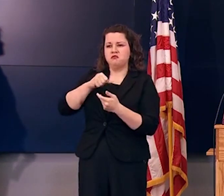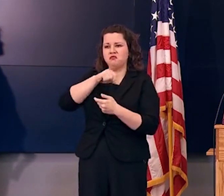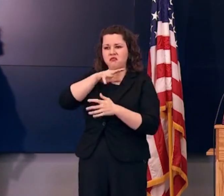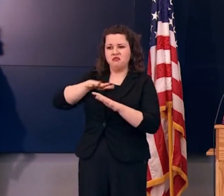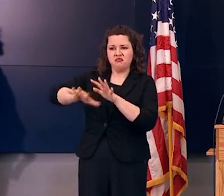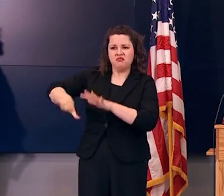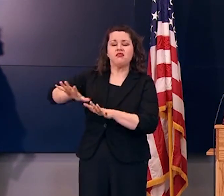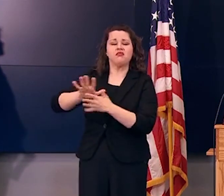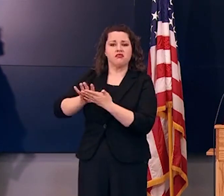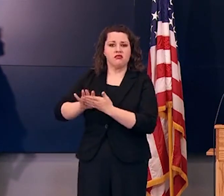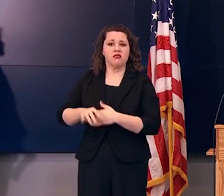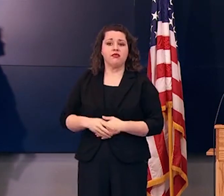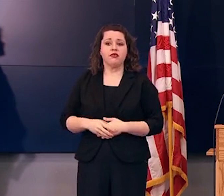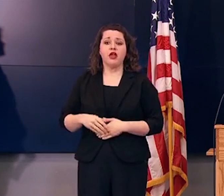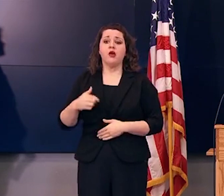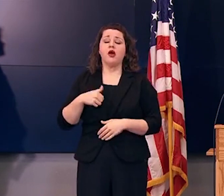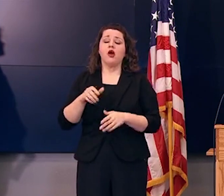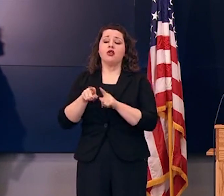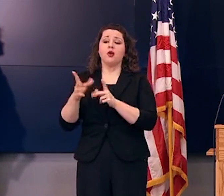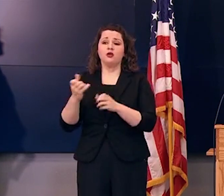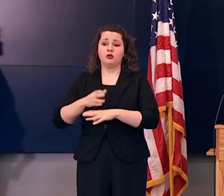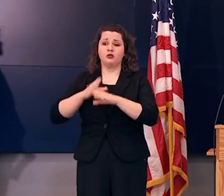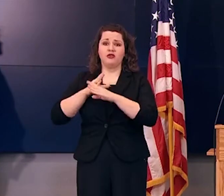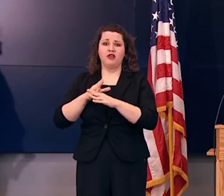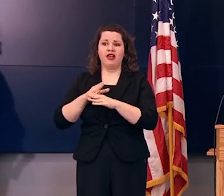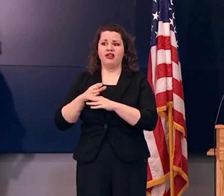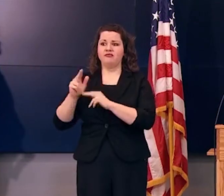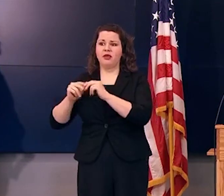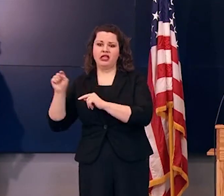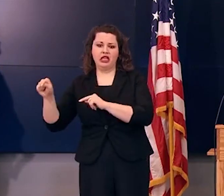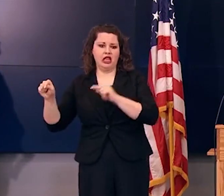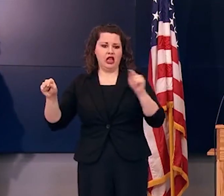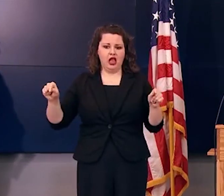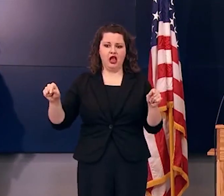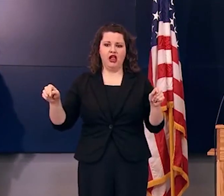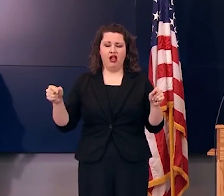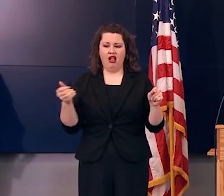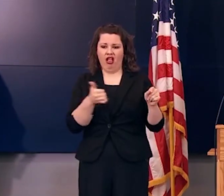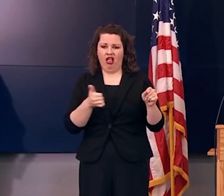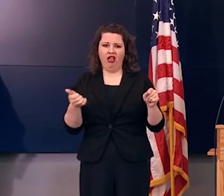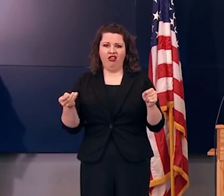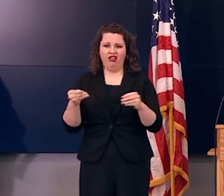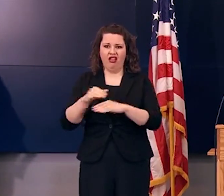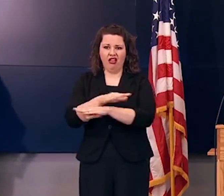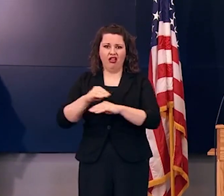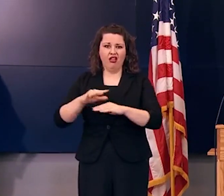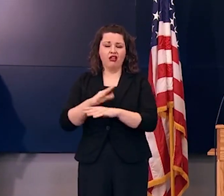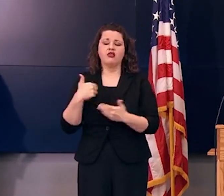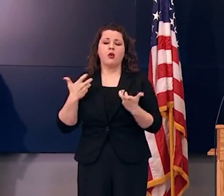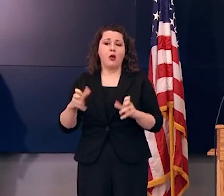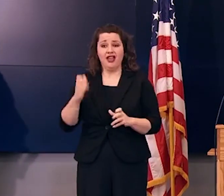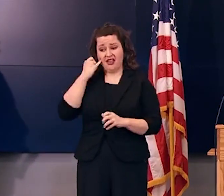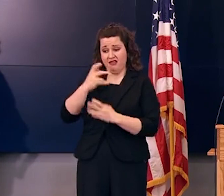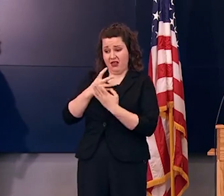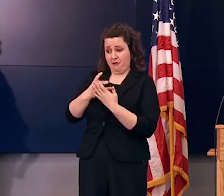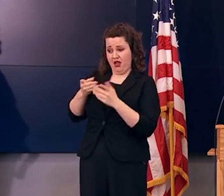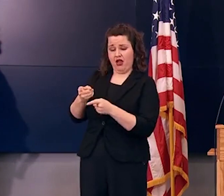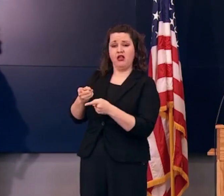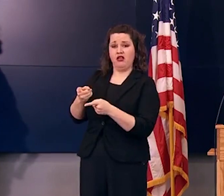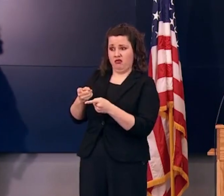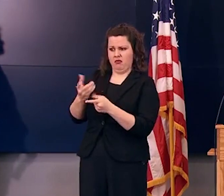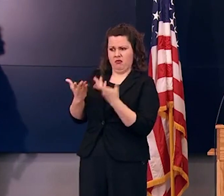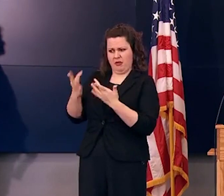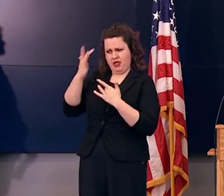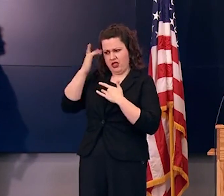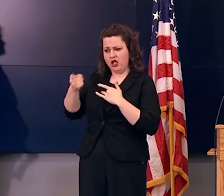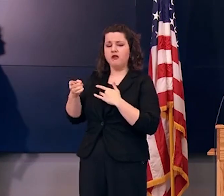around prevention of spread between facilities. If an inmate has been identified as having or likely having the virus, the inmate will remain in quarantine